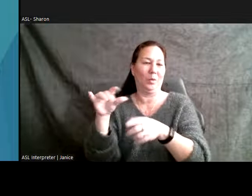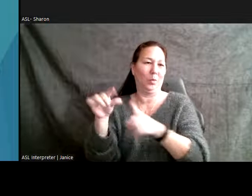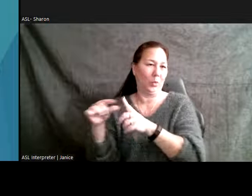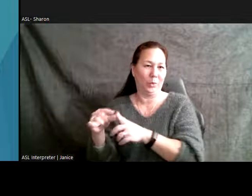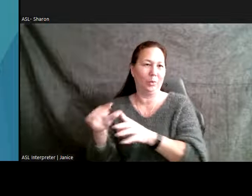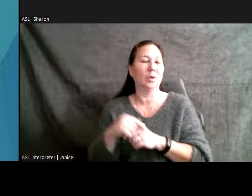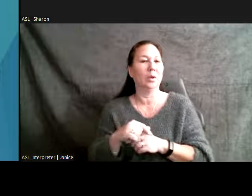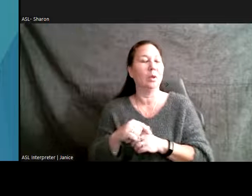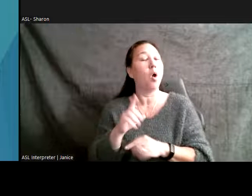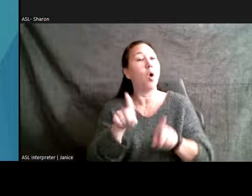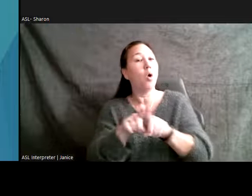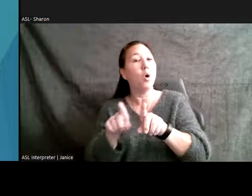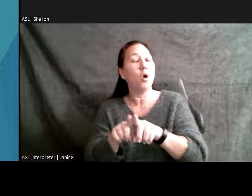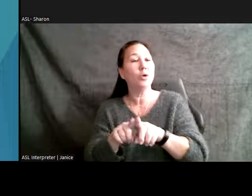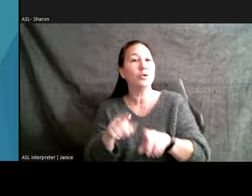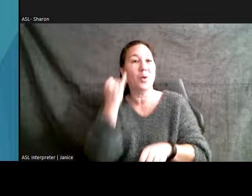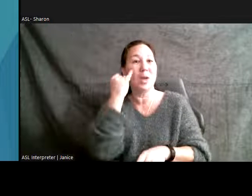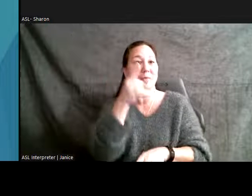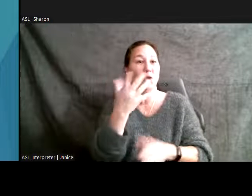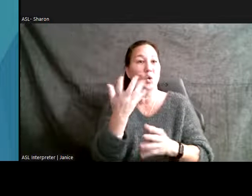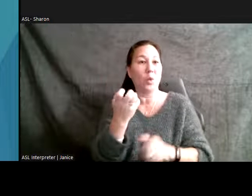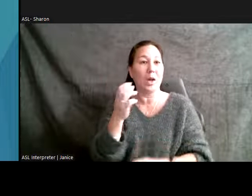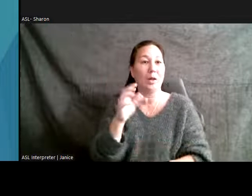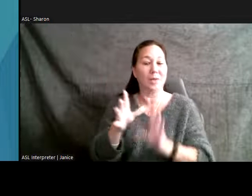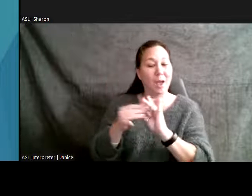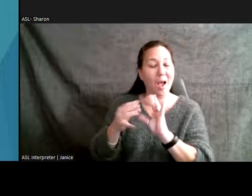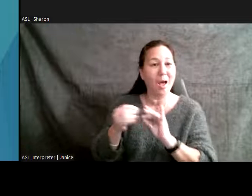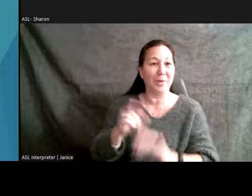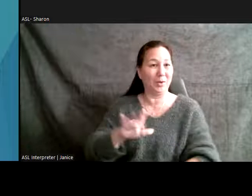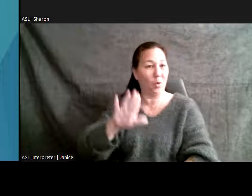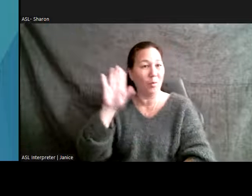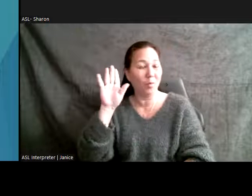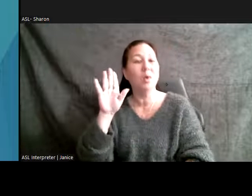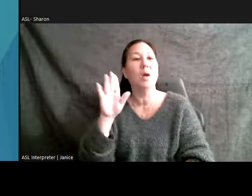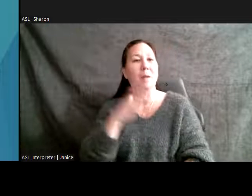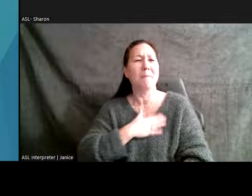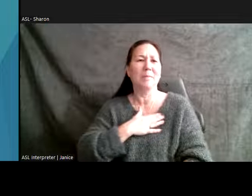when making a motion or a comment for the convenience of the record takers.